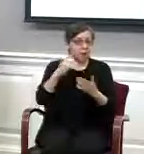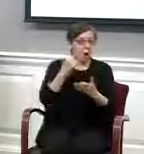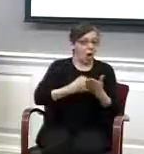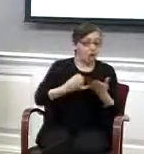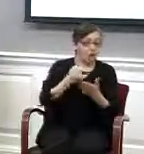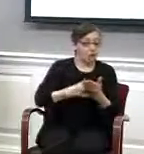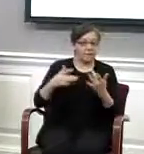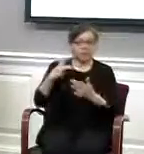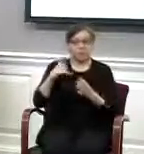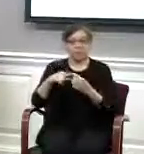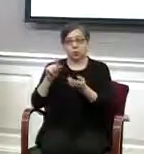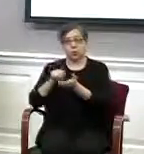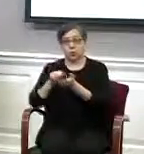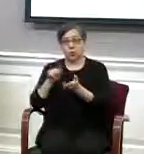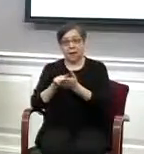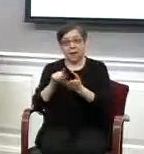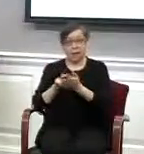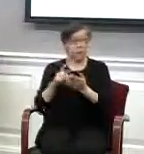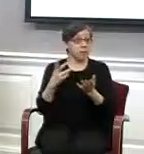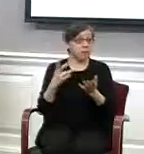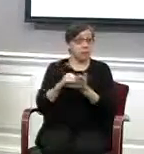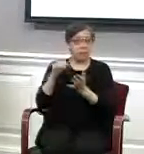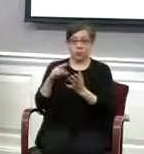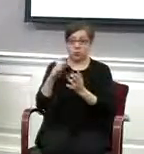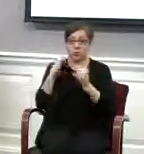imagine themselves as journalists